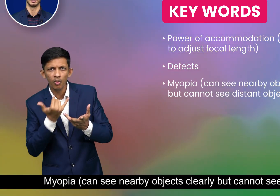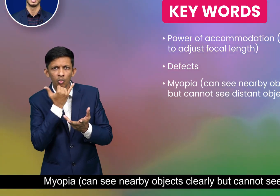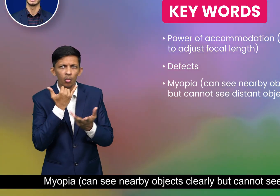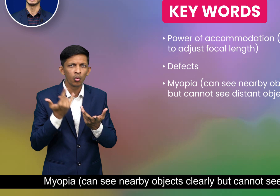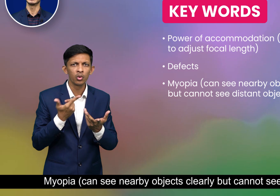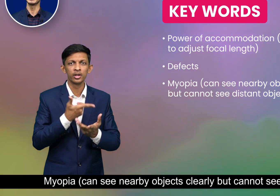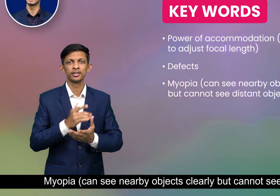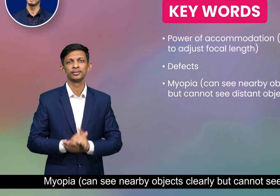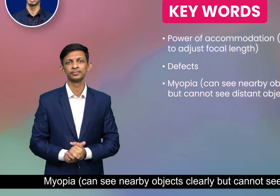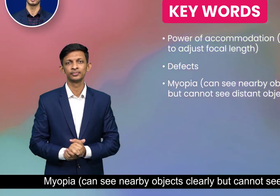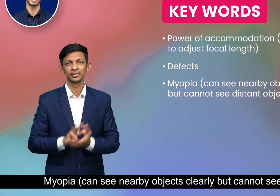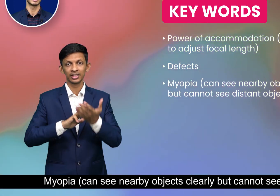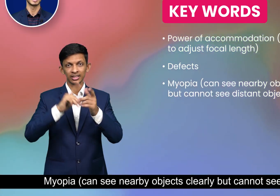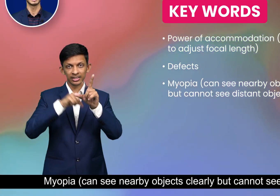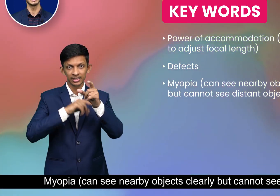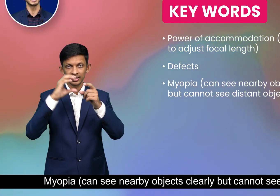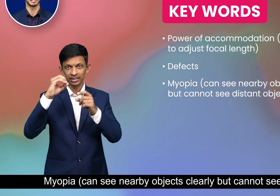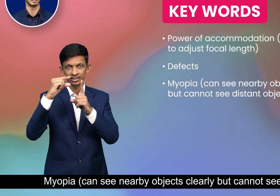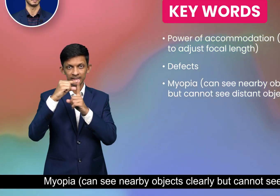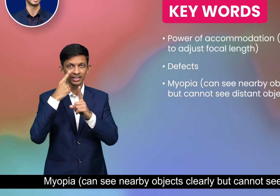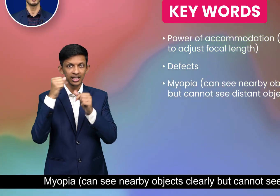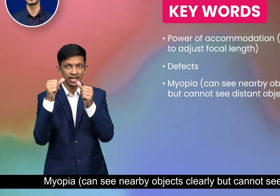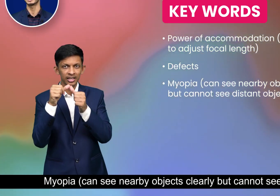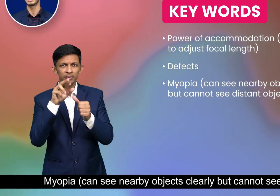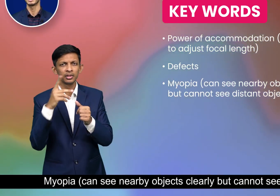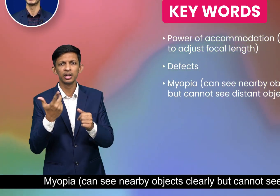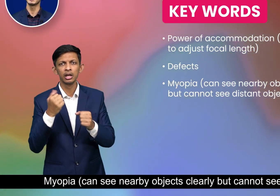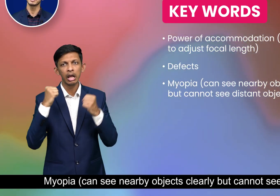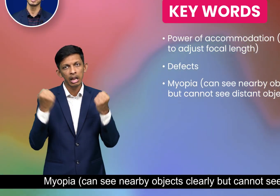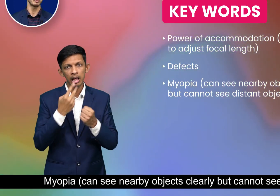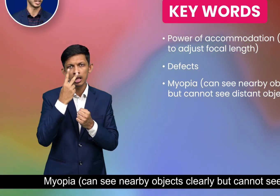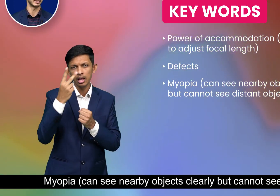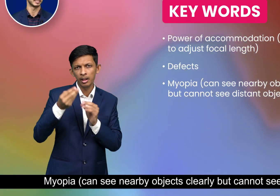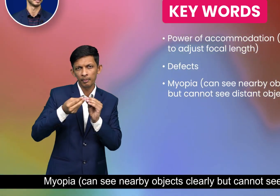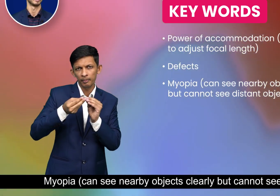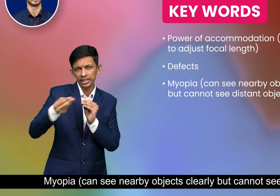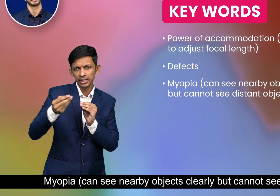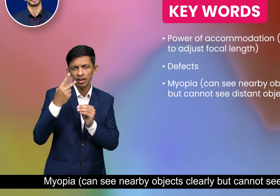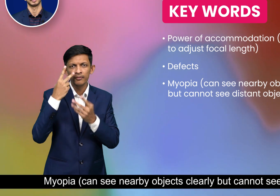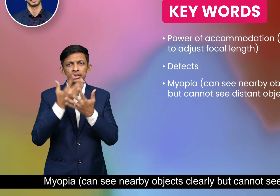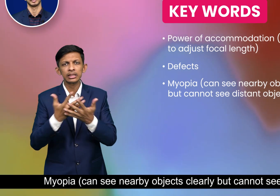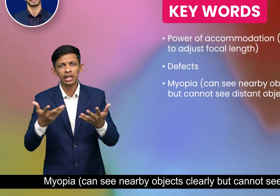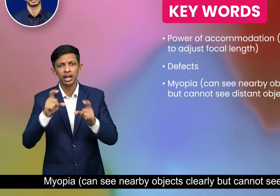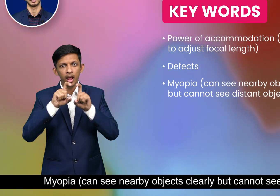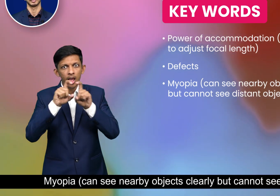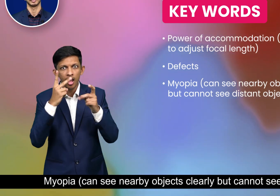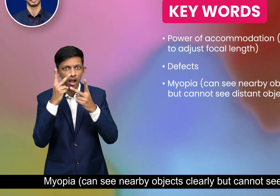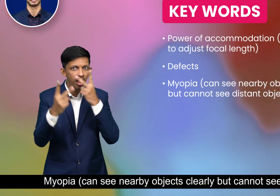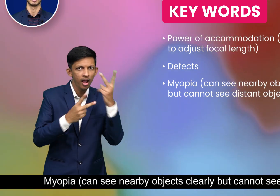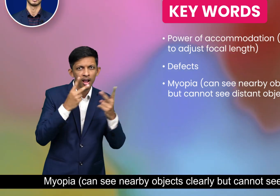myopia, can see nearby objects clearly but cannot see distant objects.